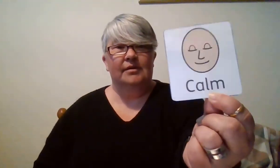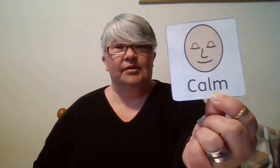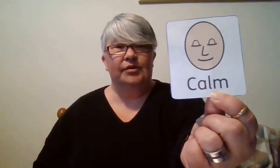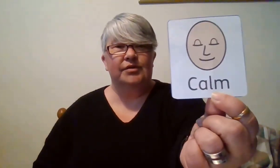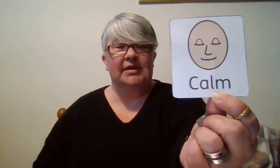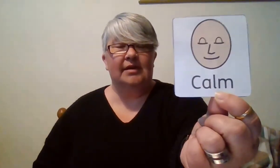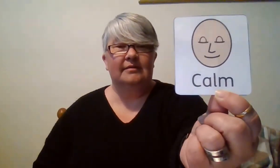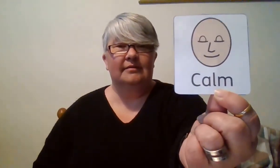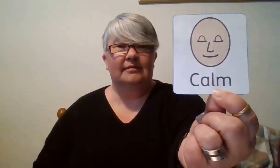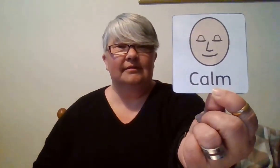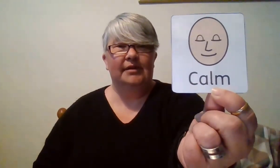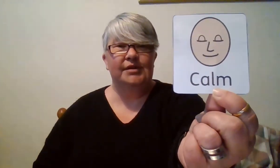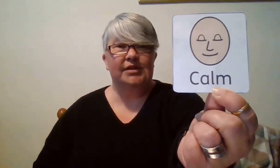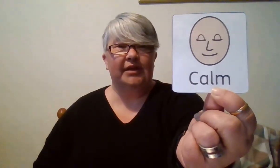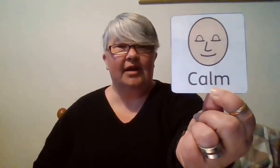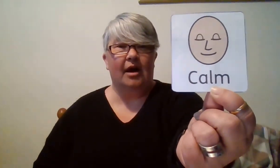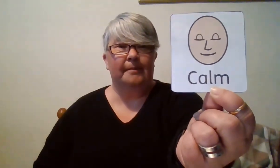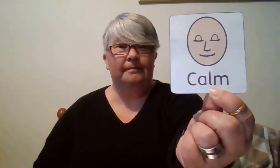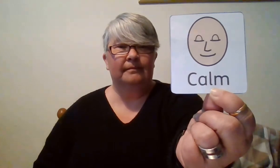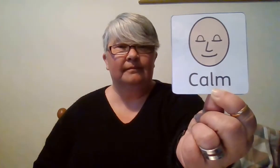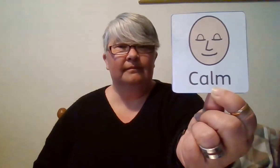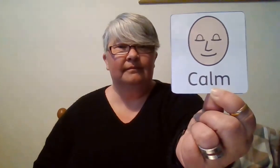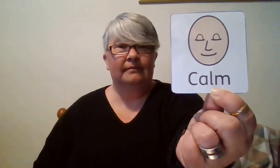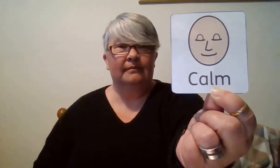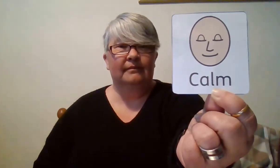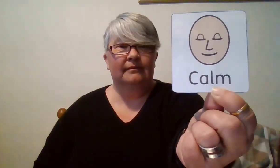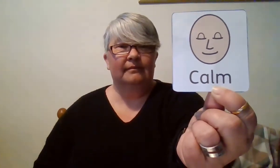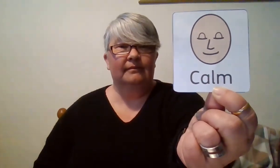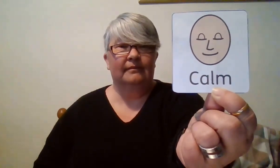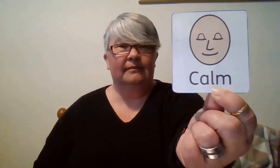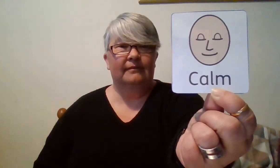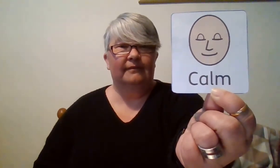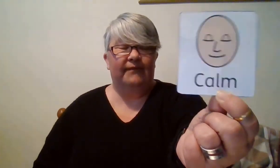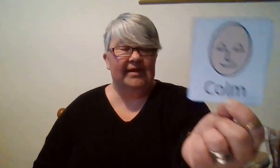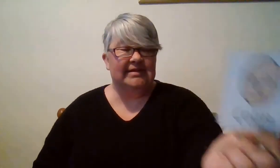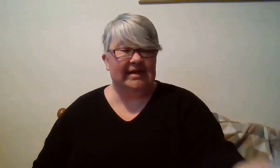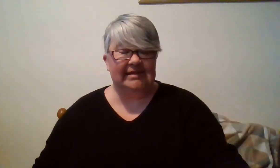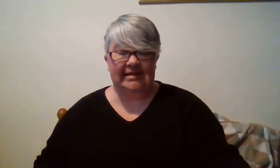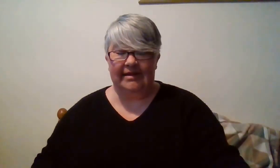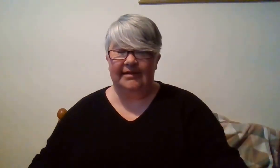Your turn. You sign calm. Fantastic.